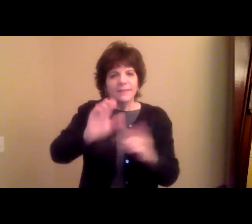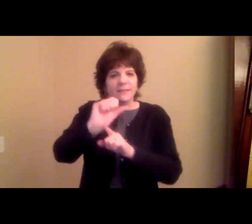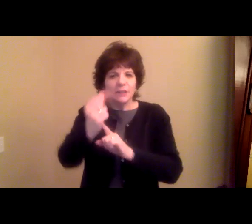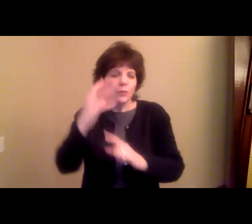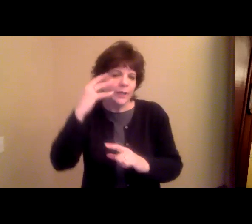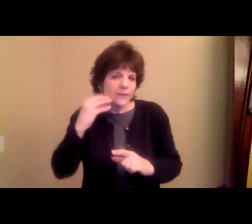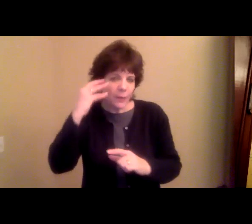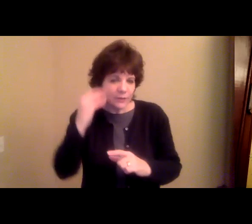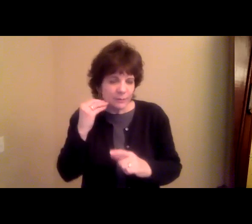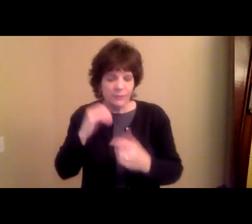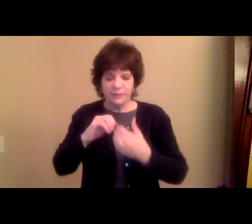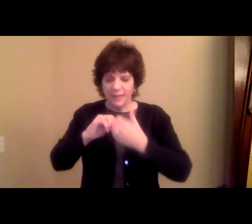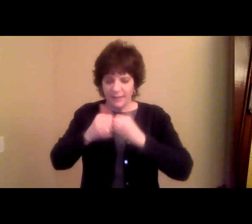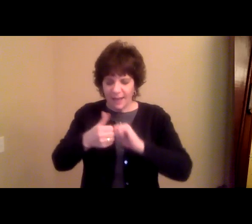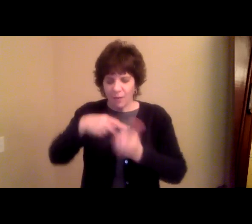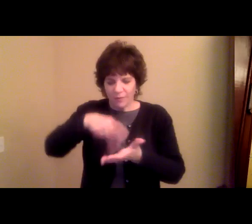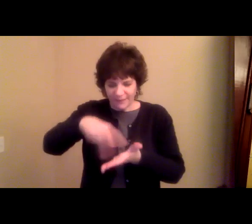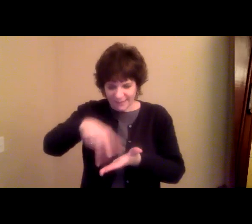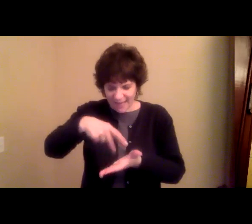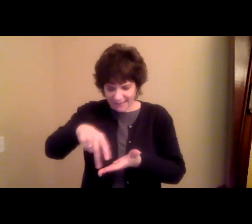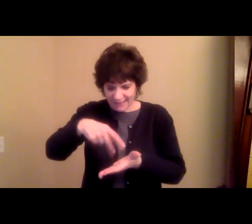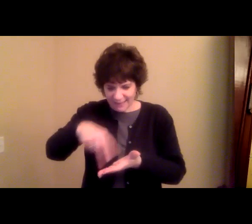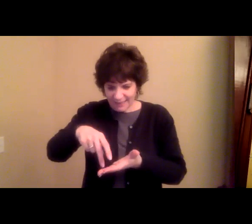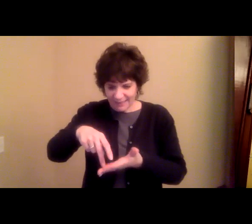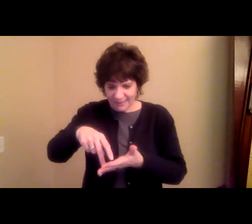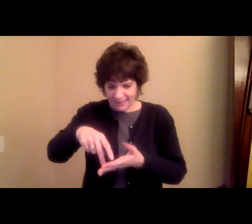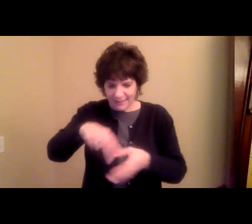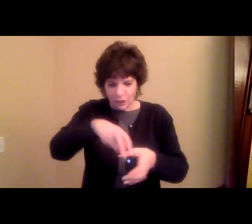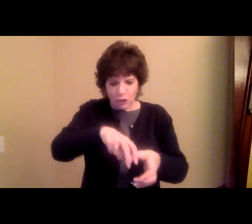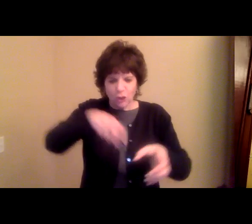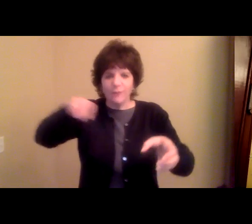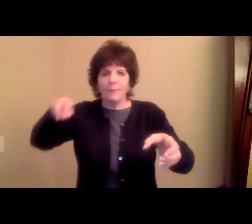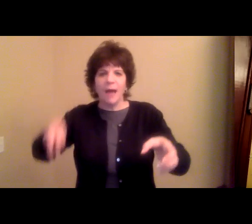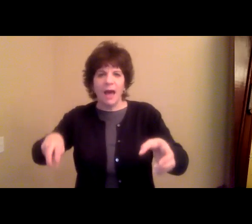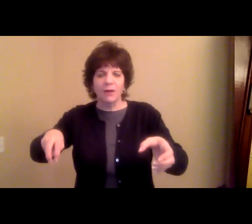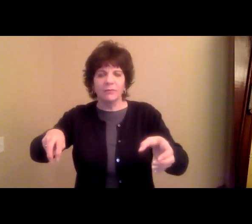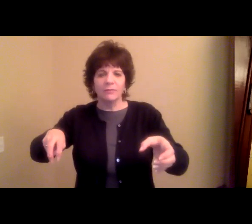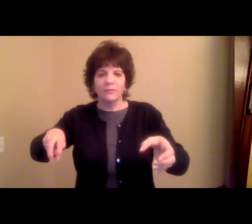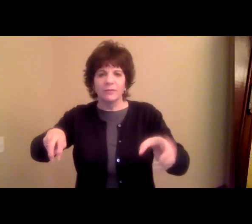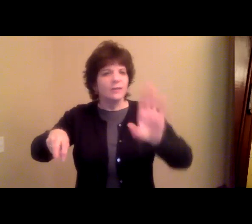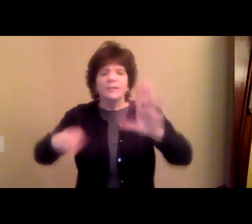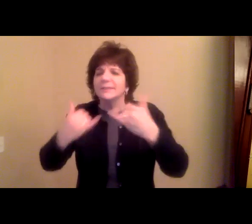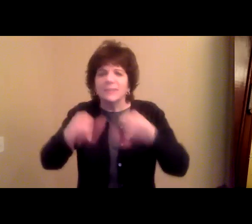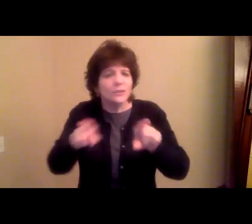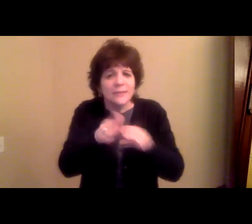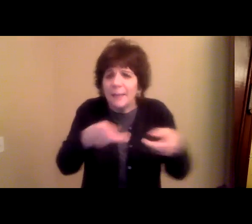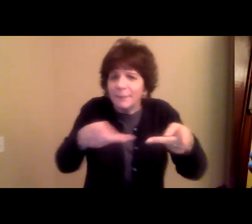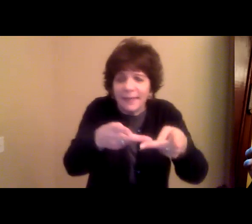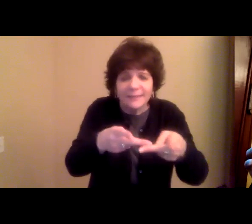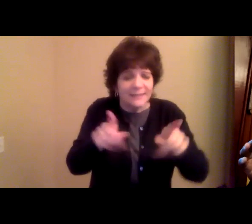themselves in and how the dancing took them out of it, even though they were still right where they were,